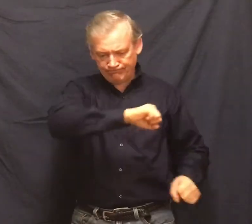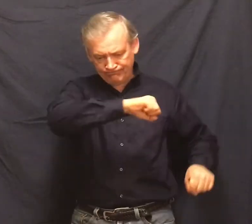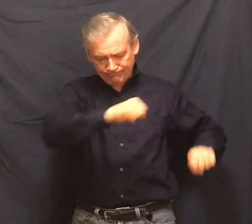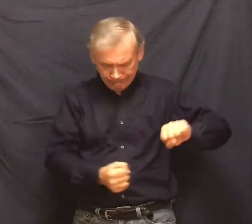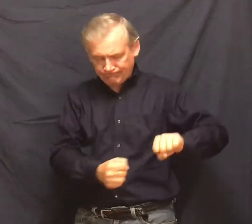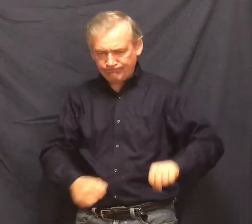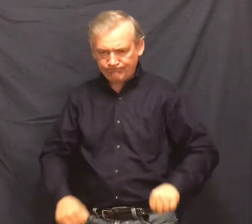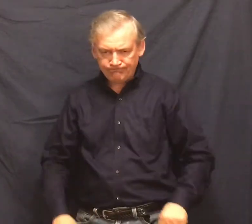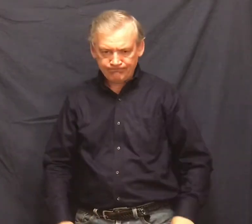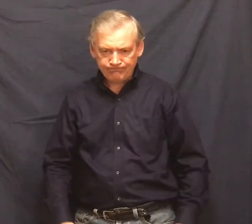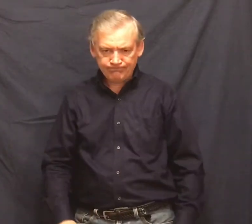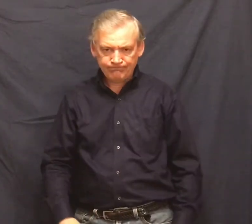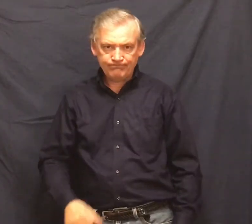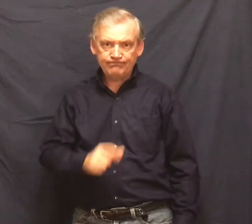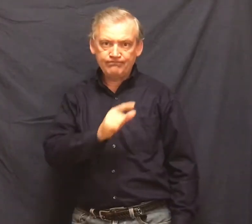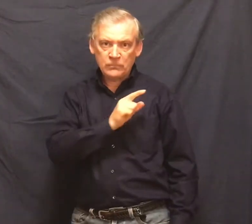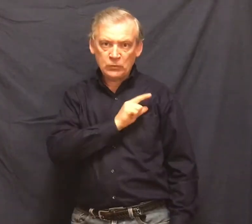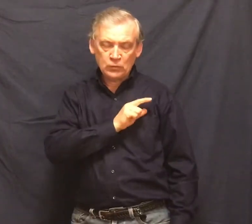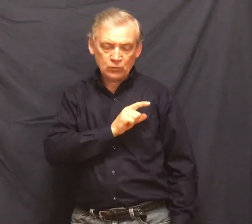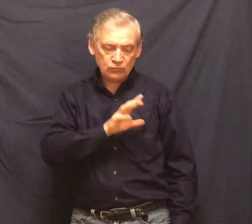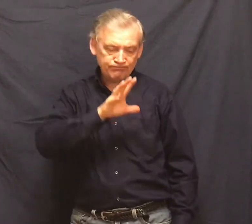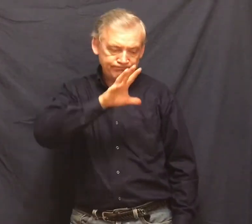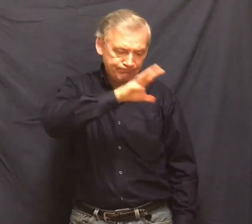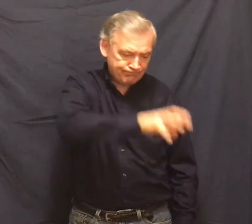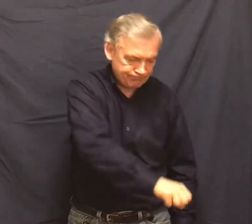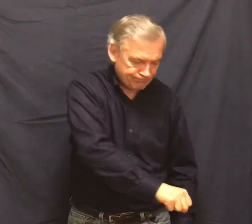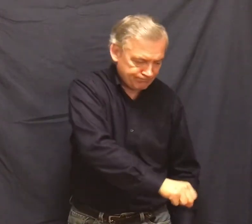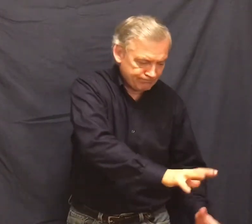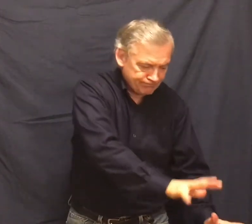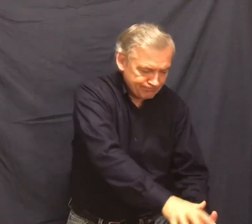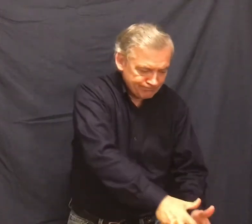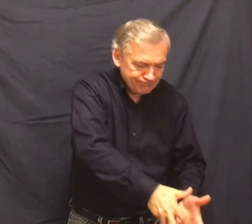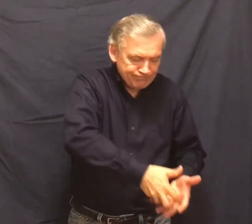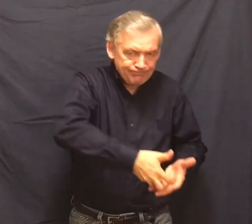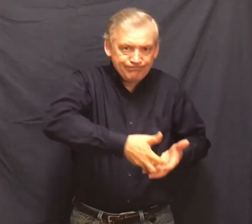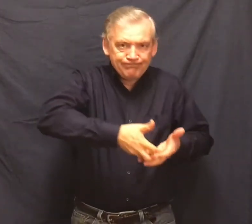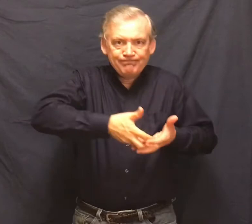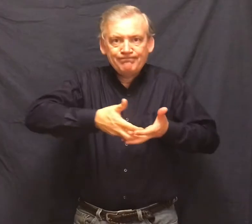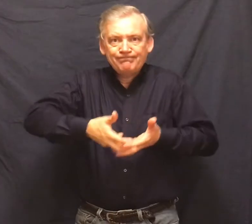He reached down and picked the tiny puppy from where Lenny had been concealing it against his stomach.